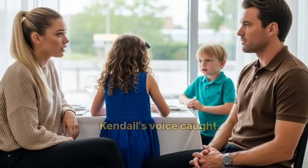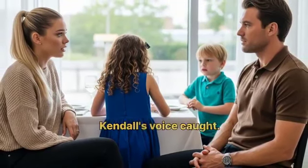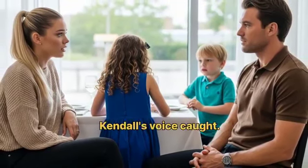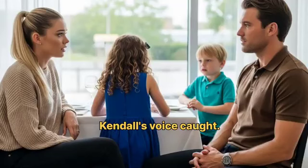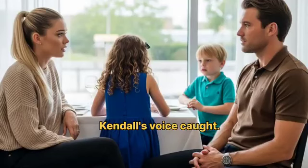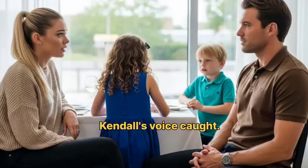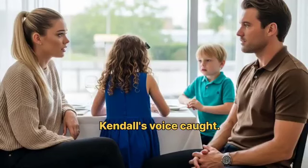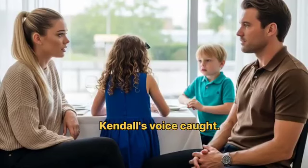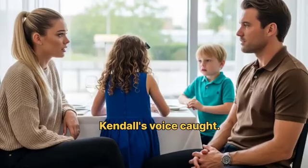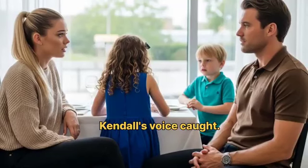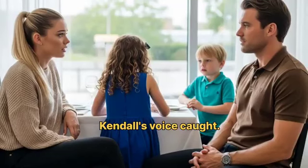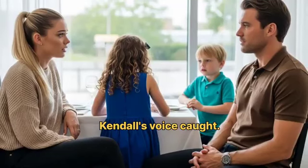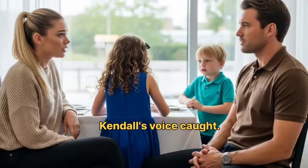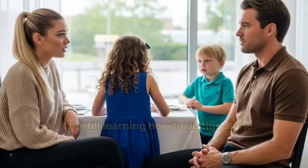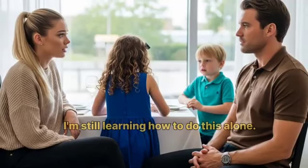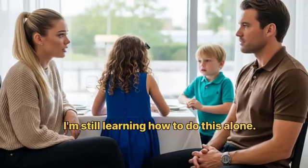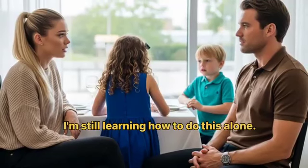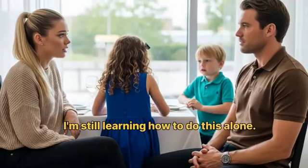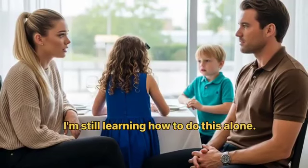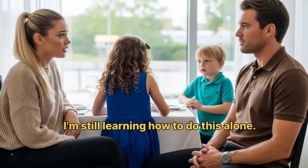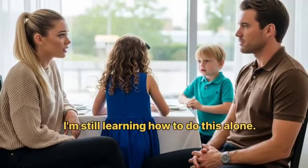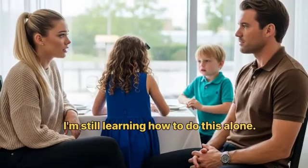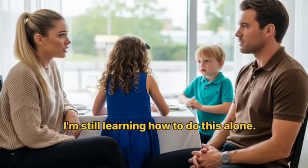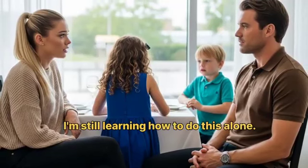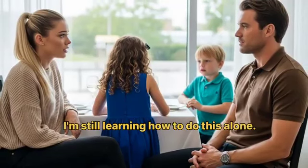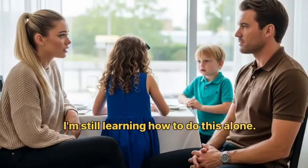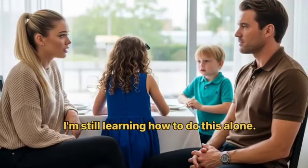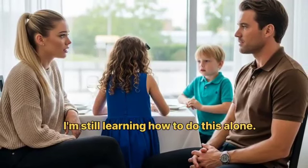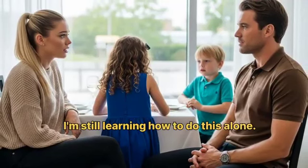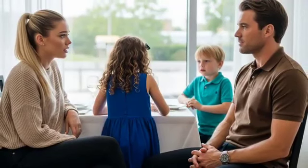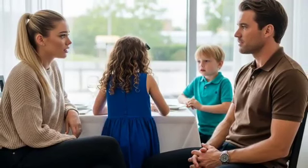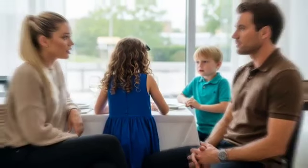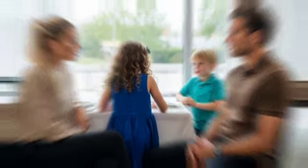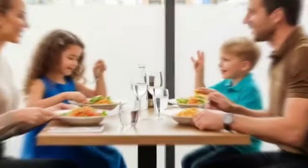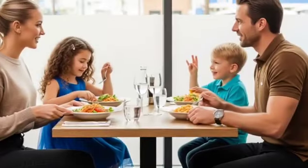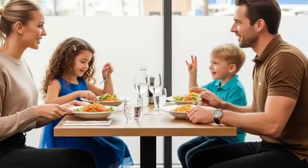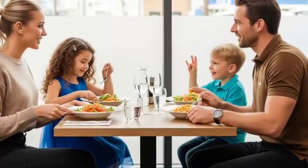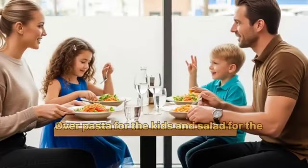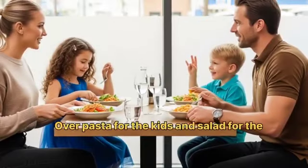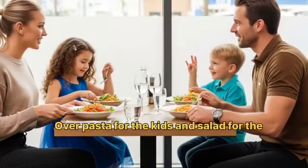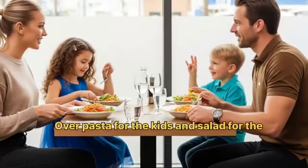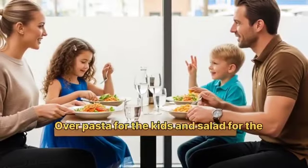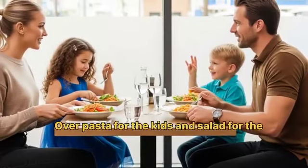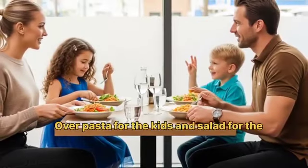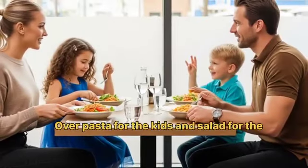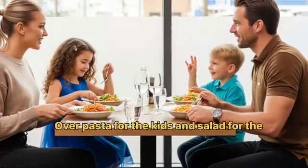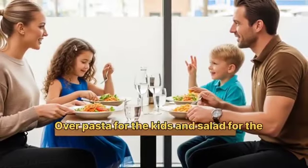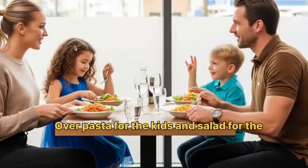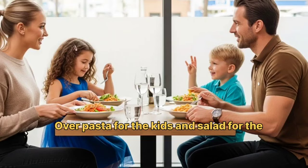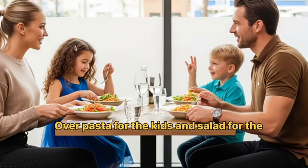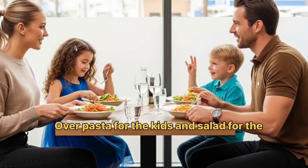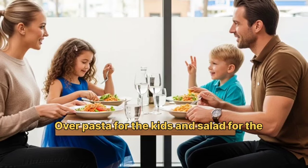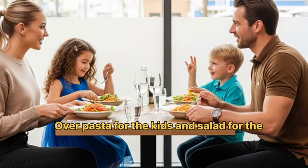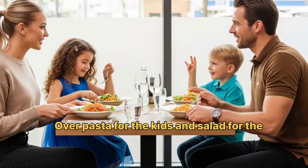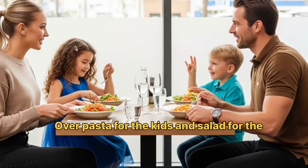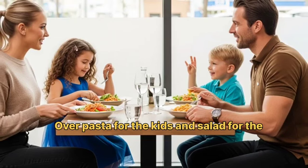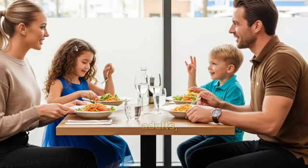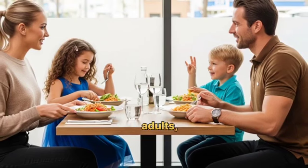Kendall's voice caught. I'm still learning how to do this alone. Over pasta for the kids and salad for the adults,